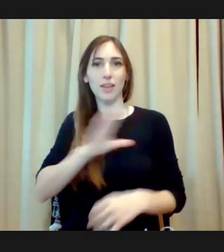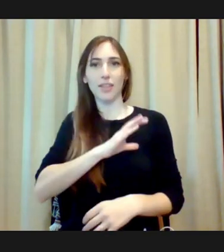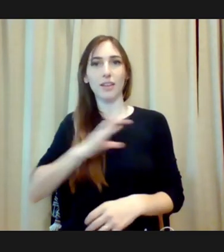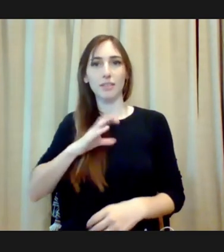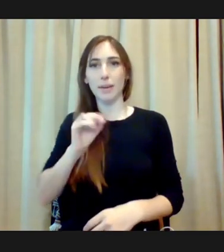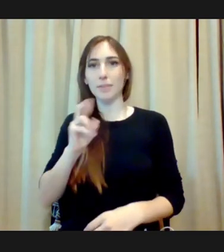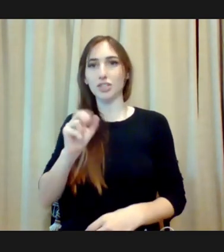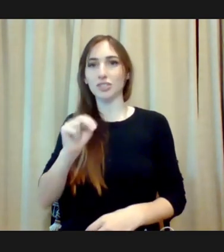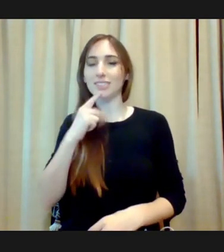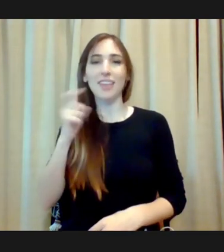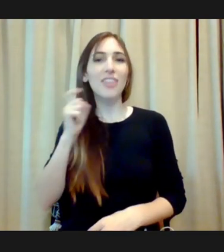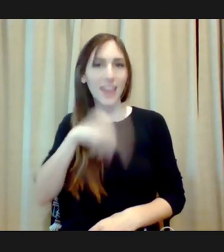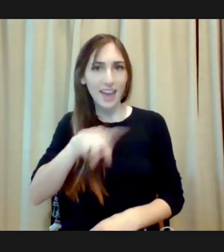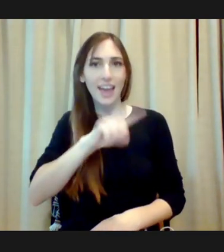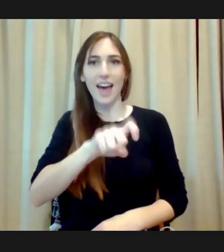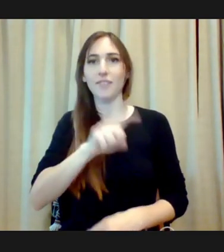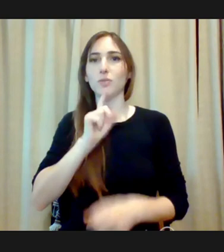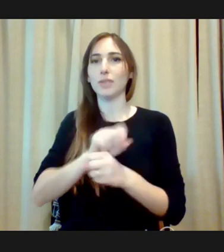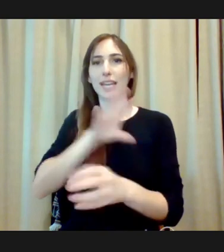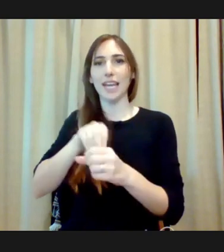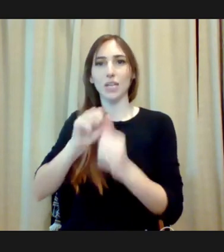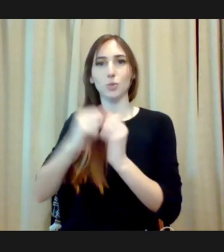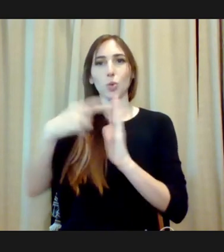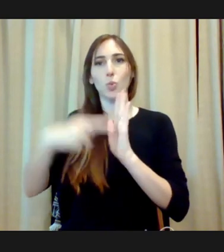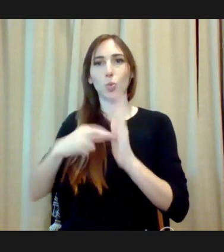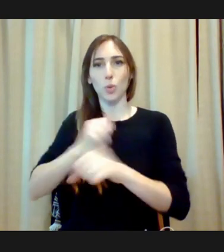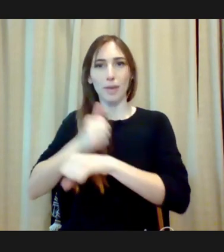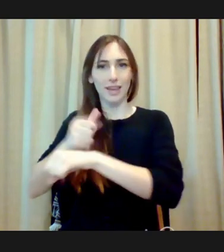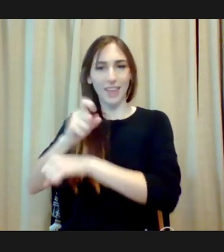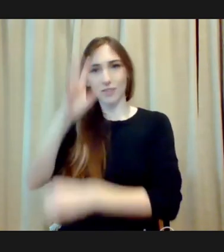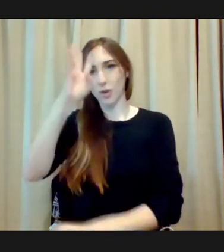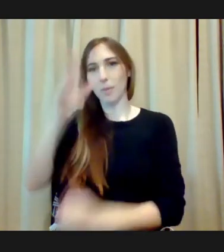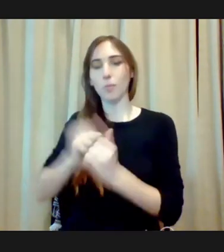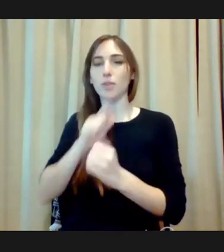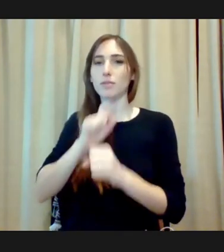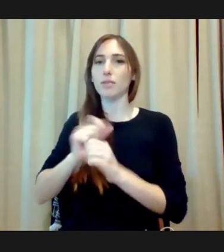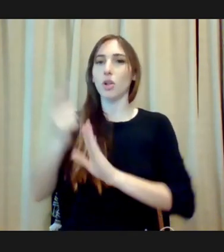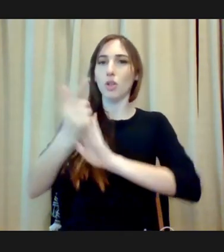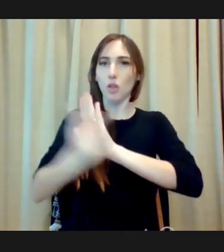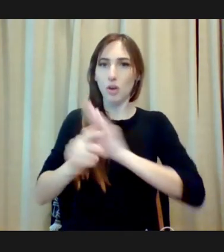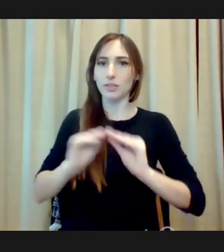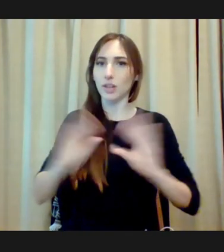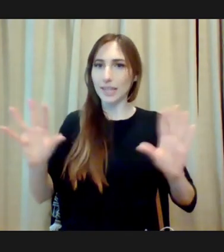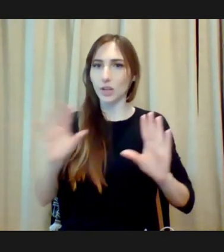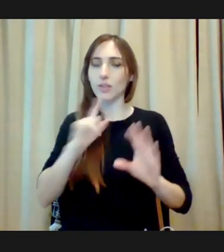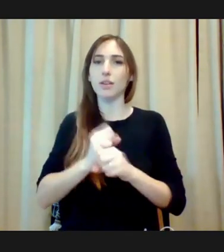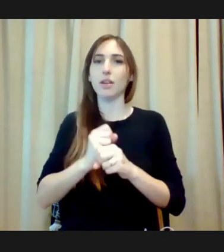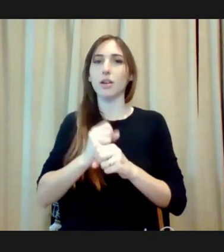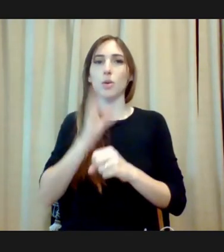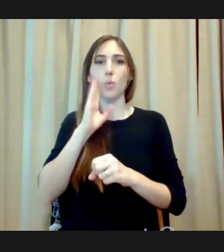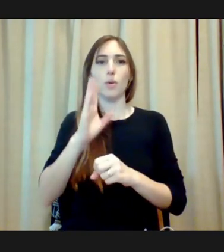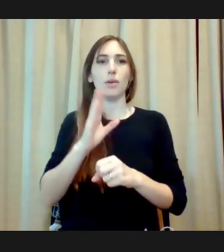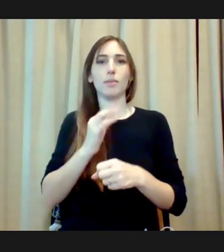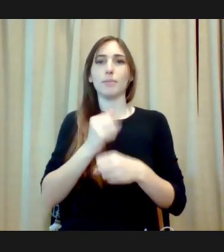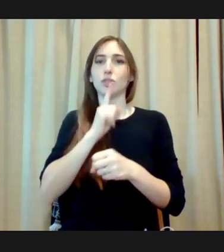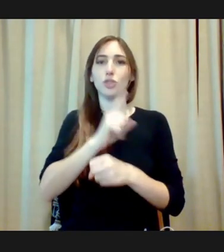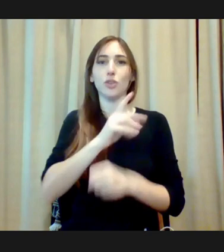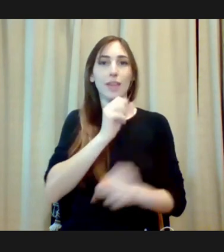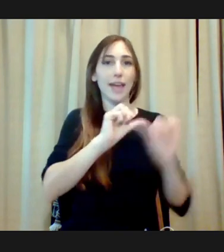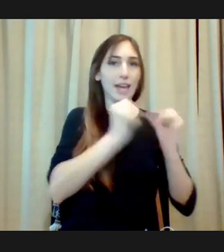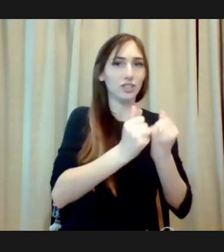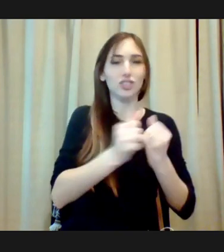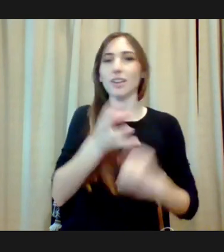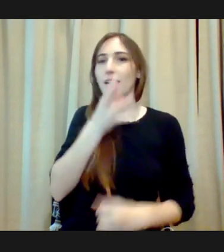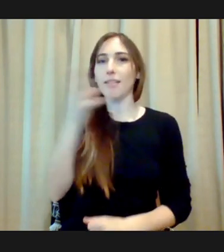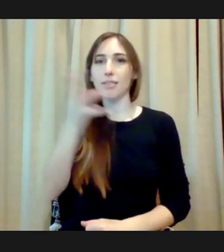rulemaking. They have to come up with enforceable, transparent rules that hold the agency and livestock operators accountable.